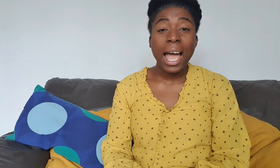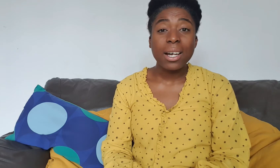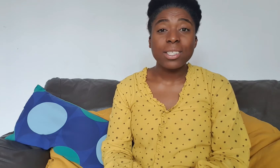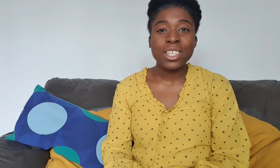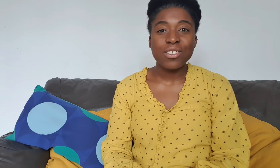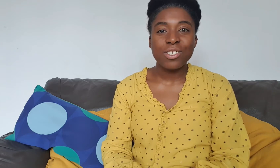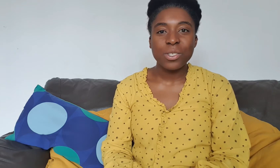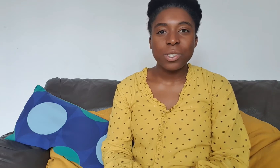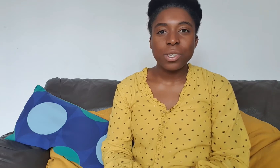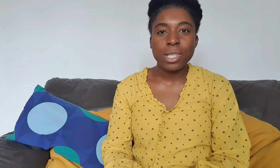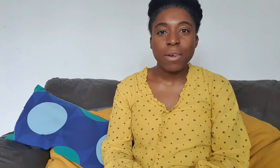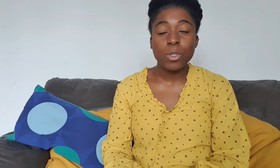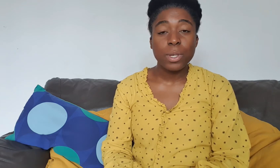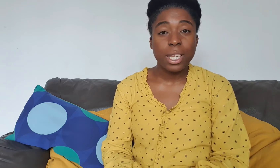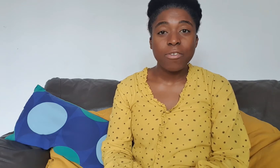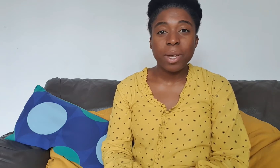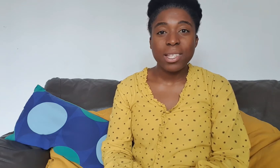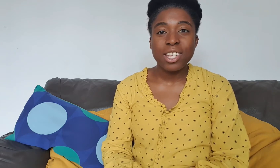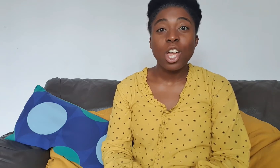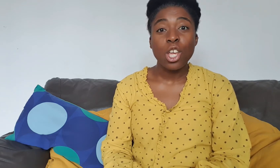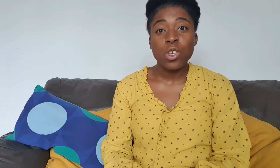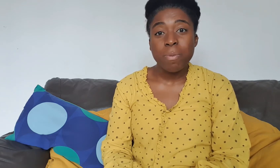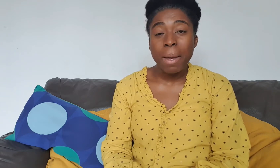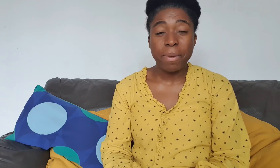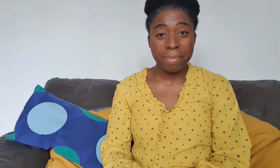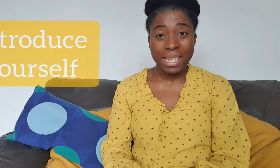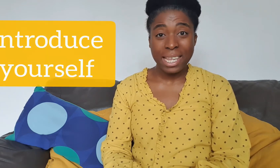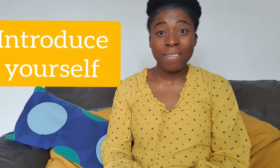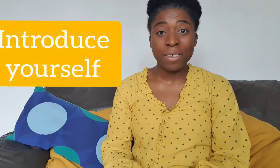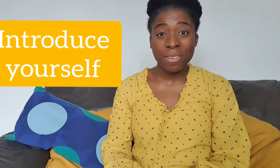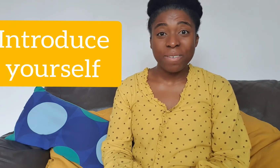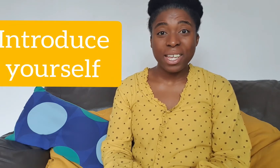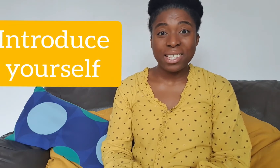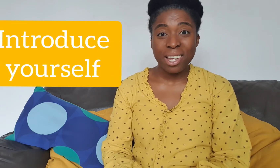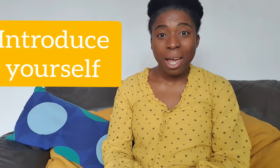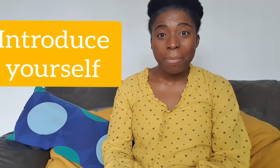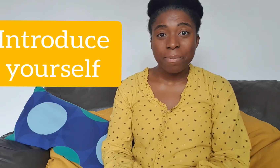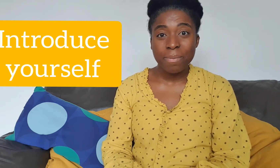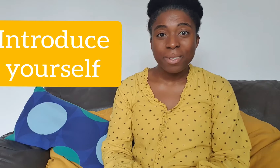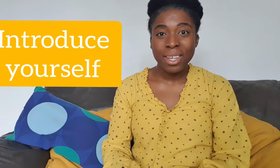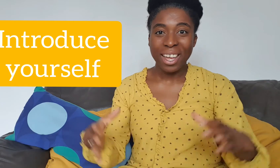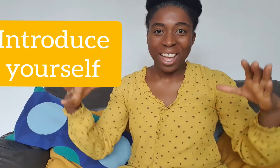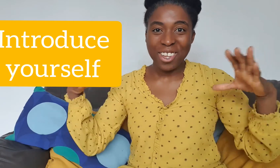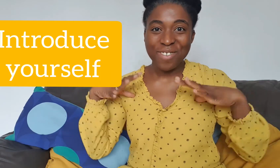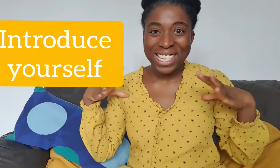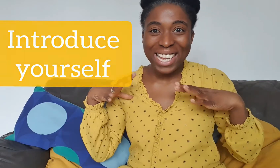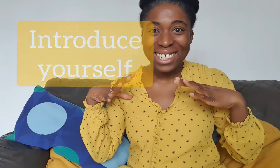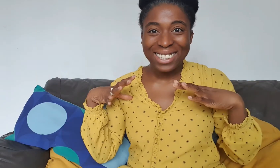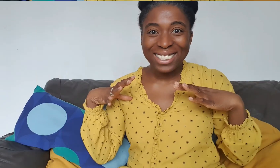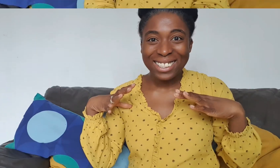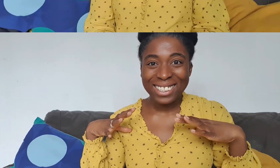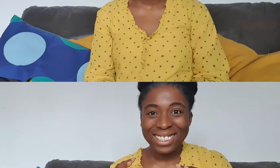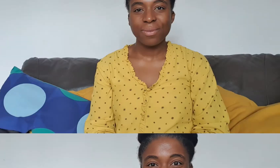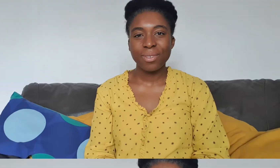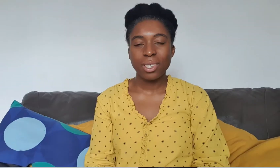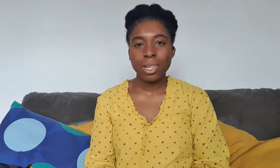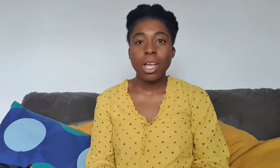to introduce yourself to a deaf person you might be meeting for the first time. Are you ready?